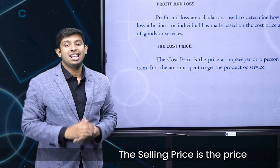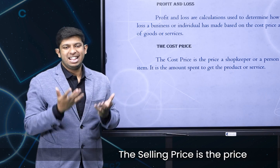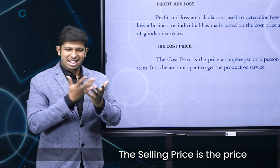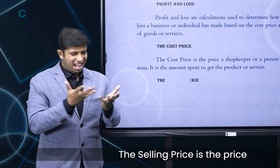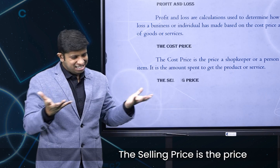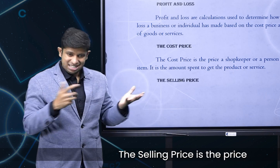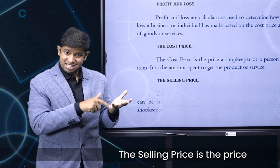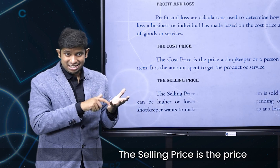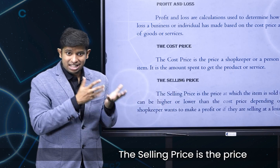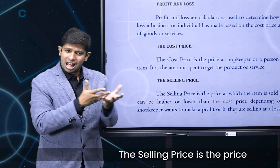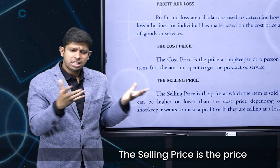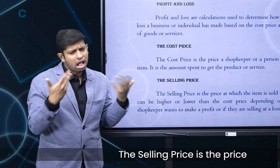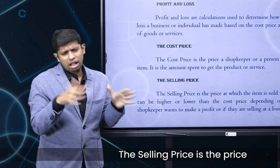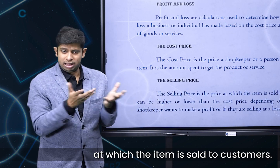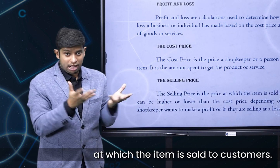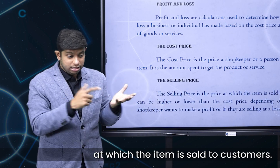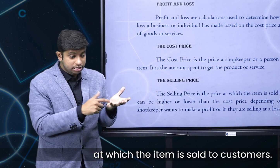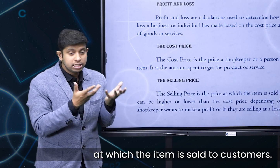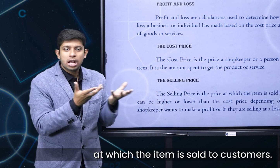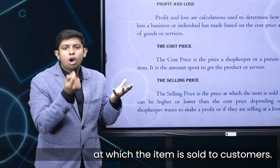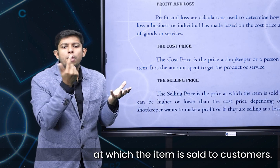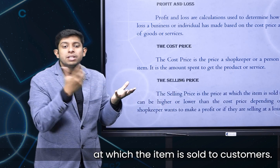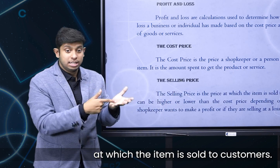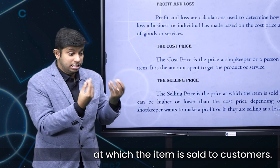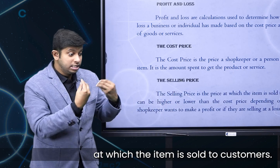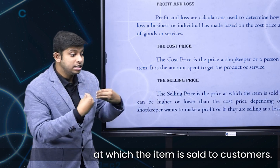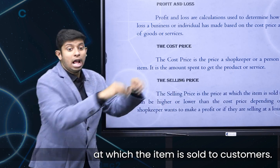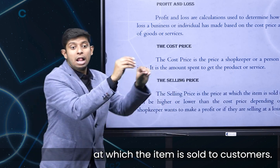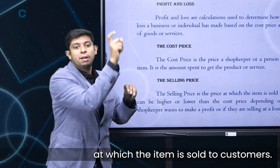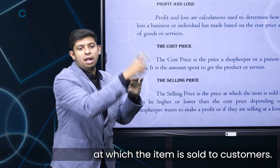The selling price is the price at which the item is sold to customers.